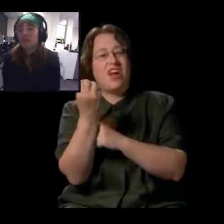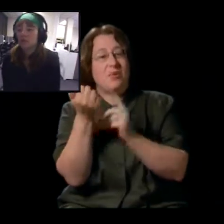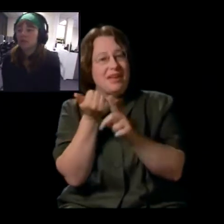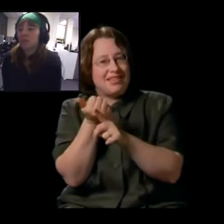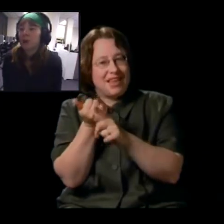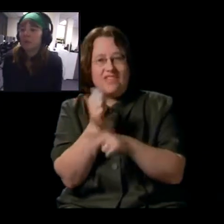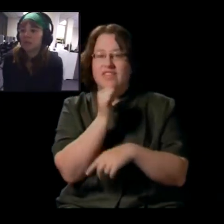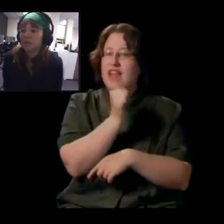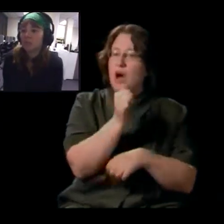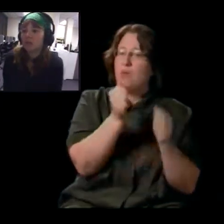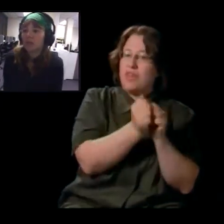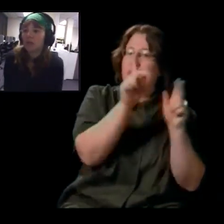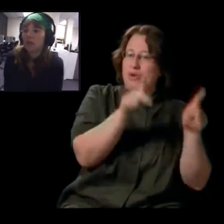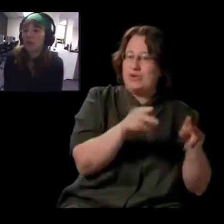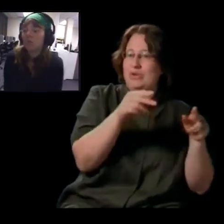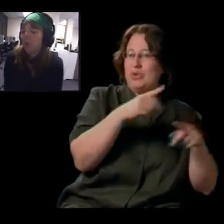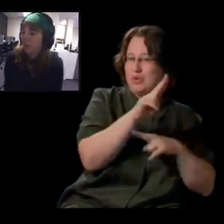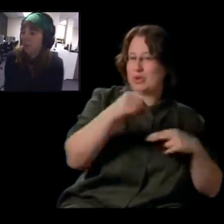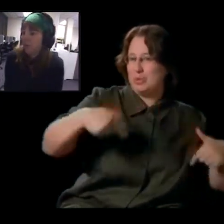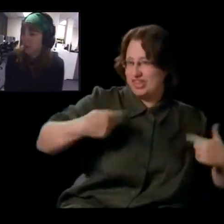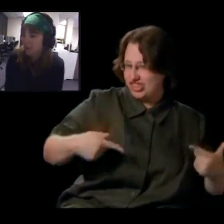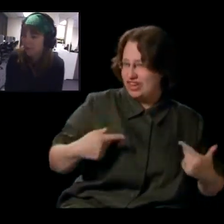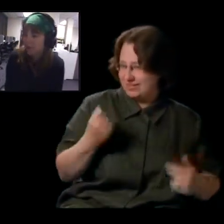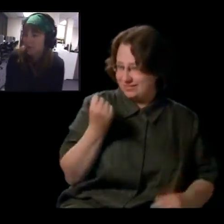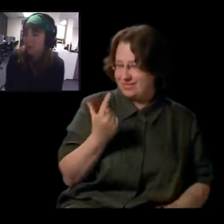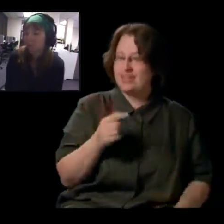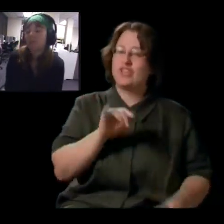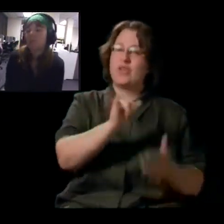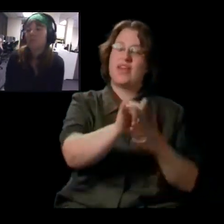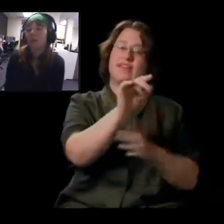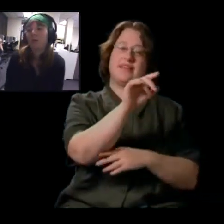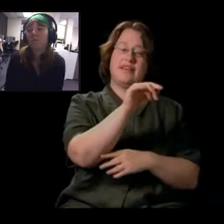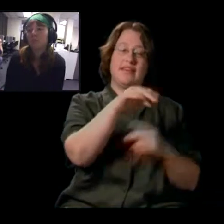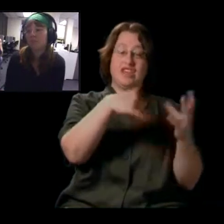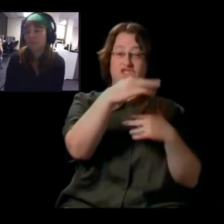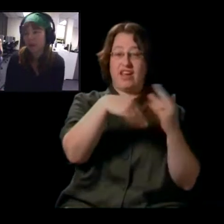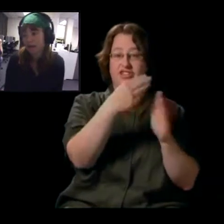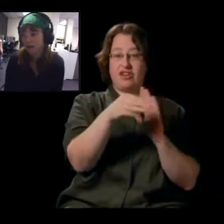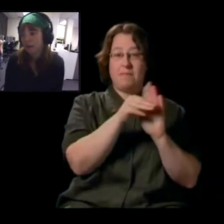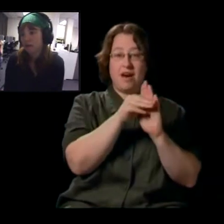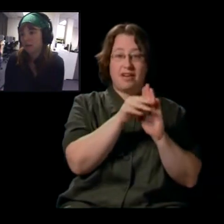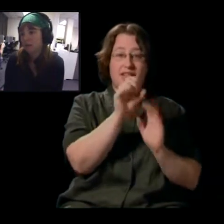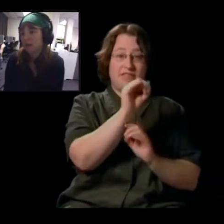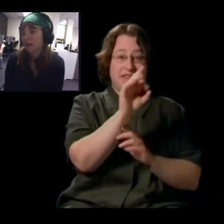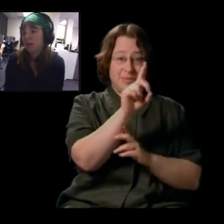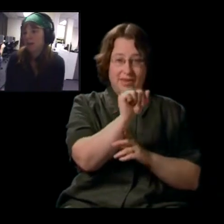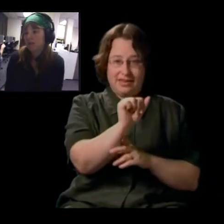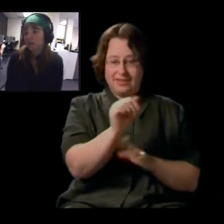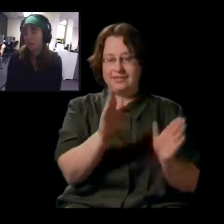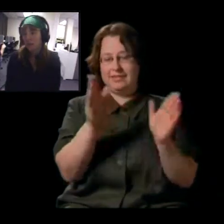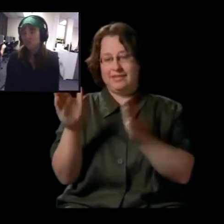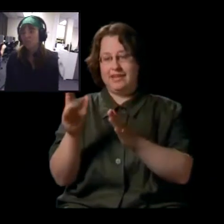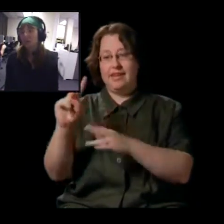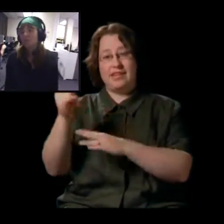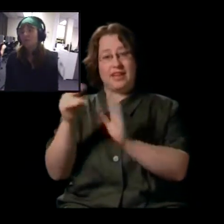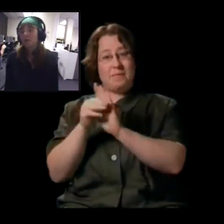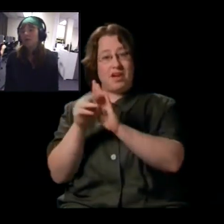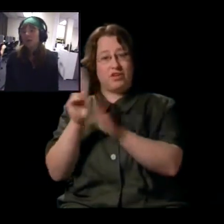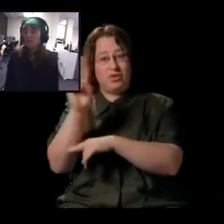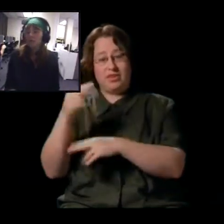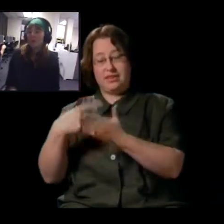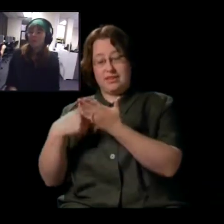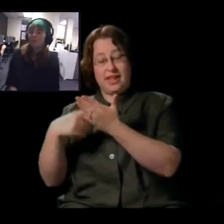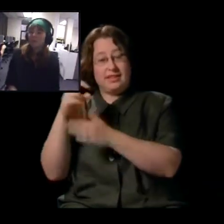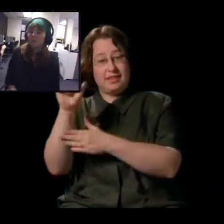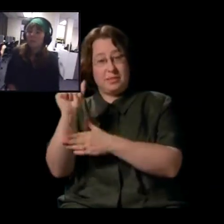mean that there's a person with a problem with the person. It means that there's a problem with the environment. And that's the interaction model. The